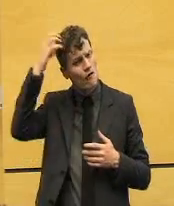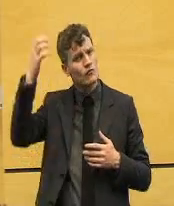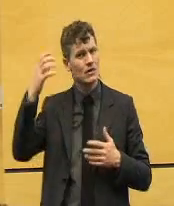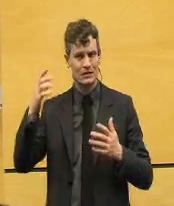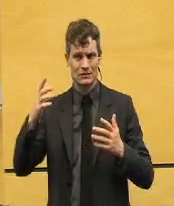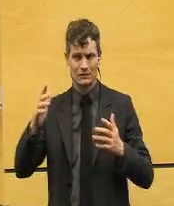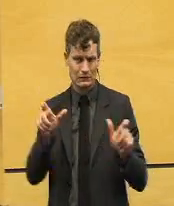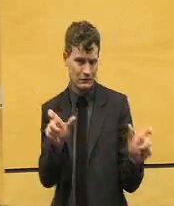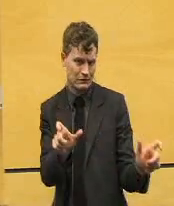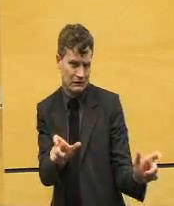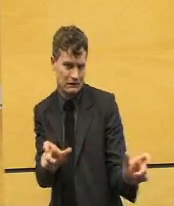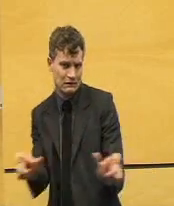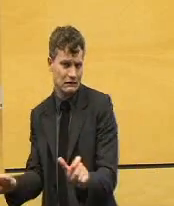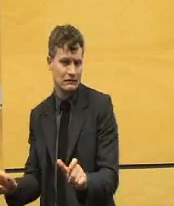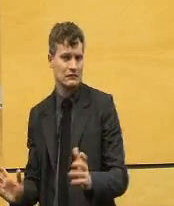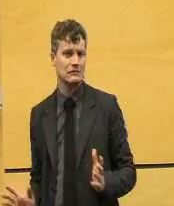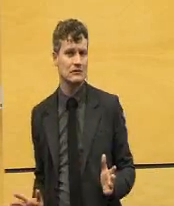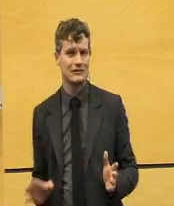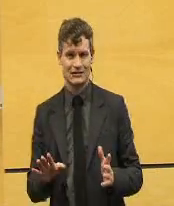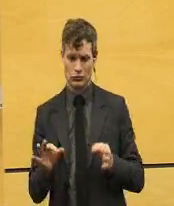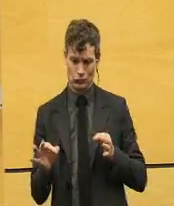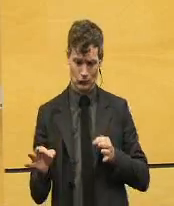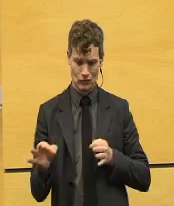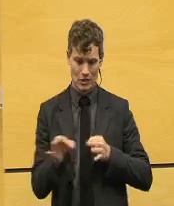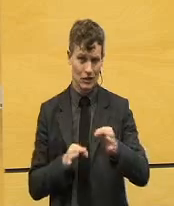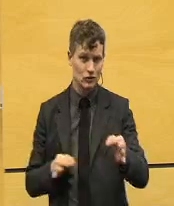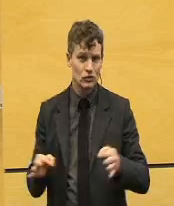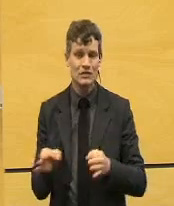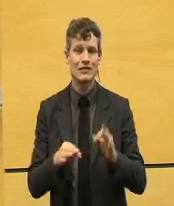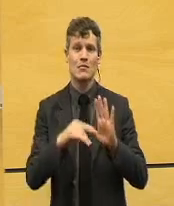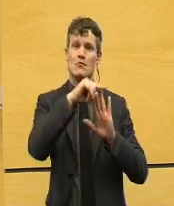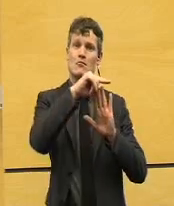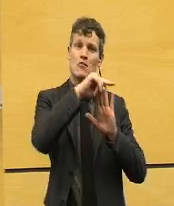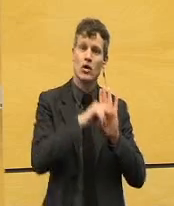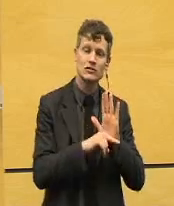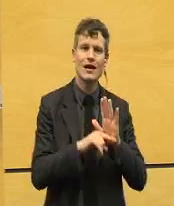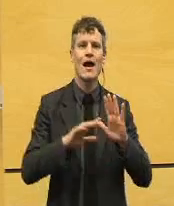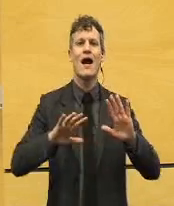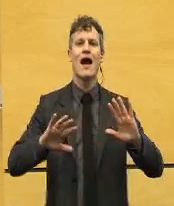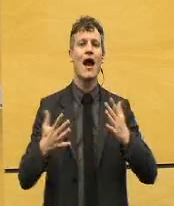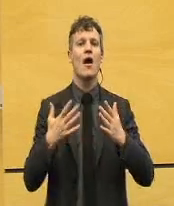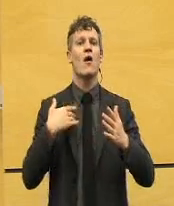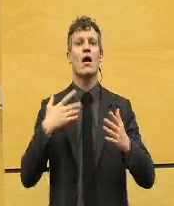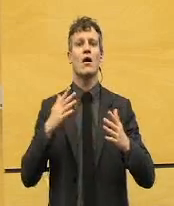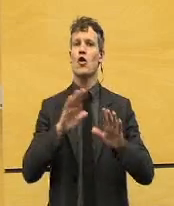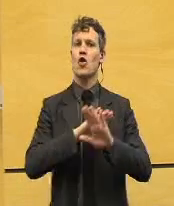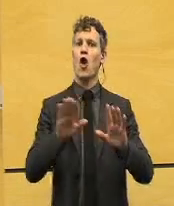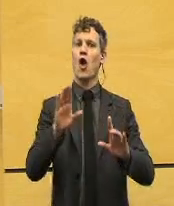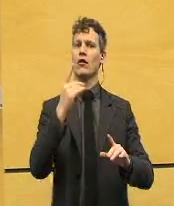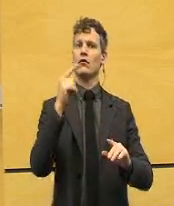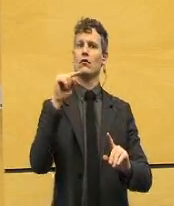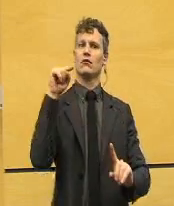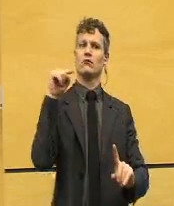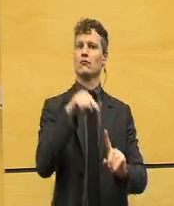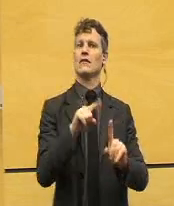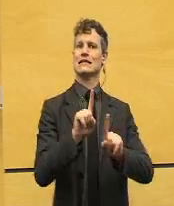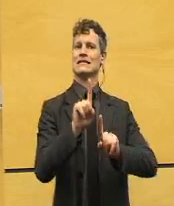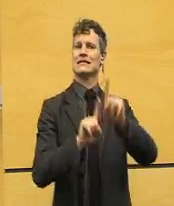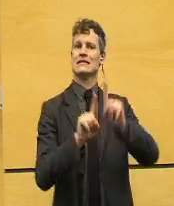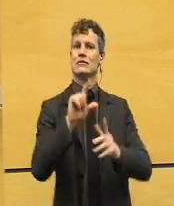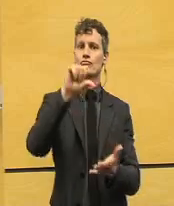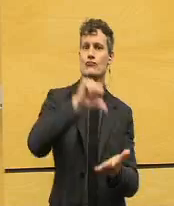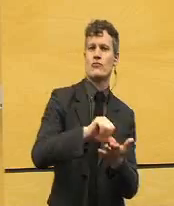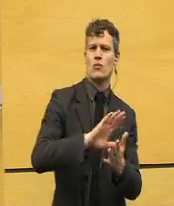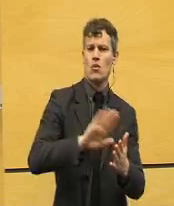strategies and policies reach persons with disabilities in remote areas a long way from urban centres, and